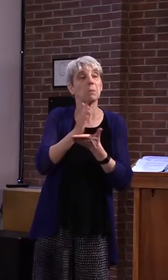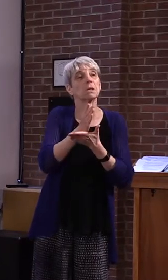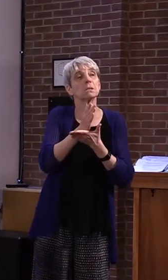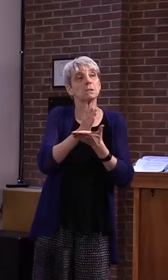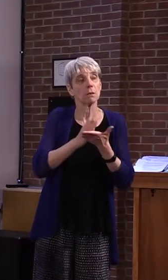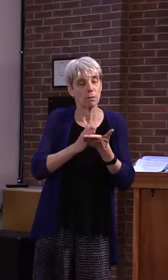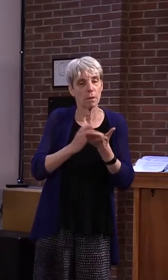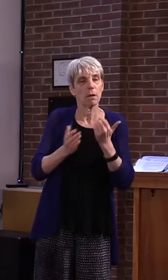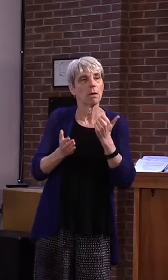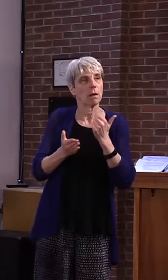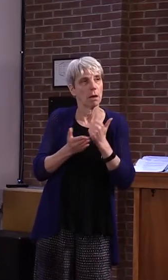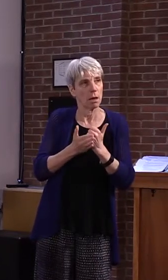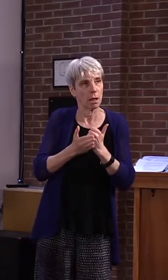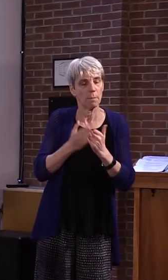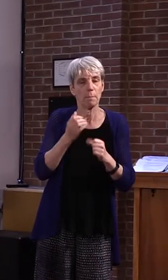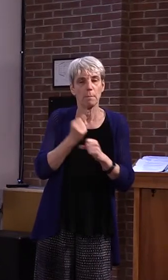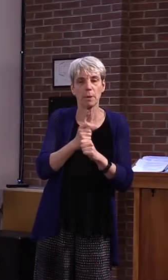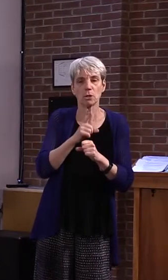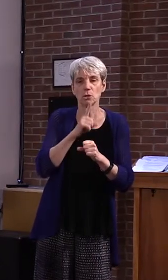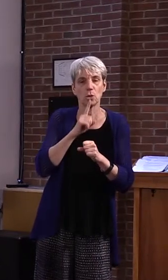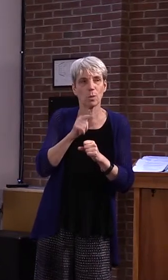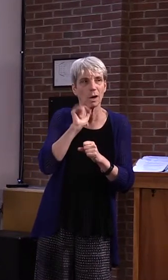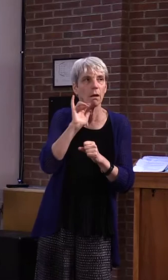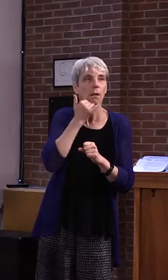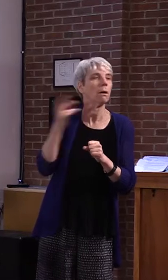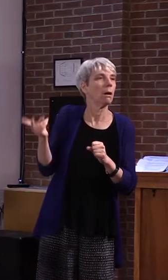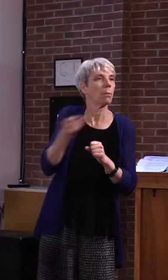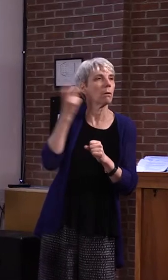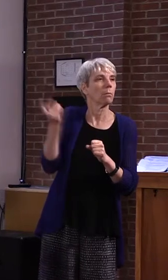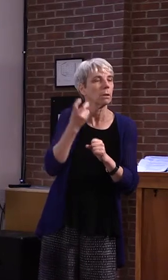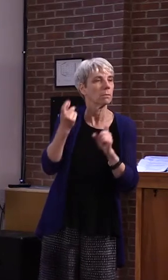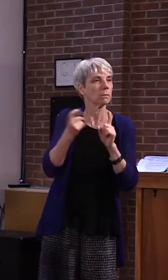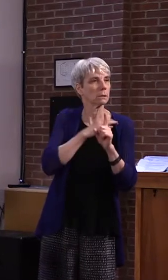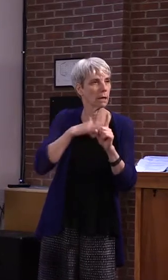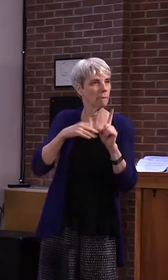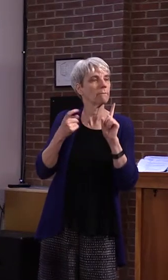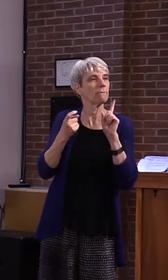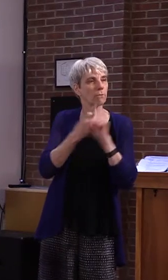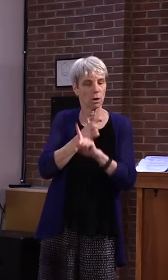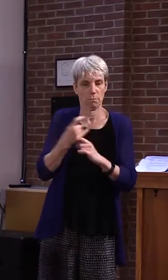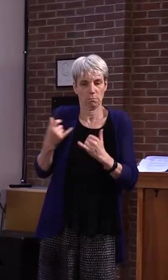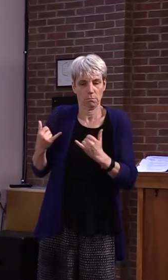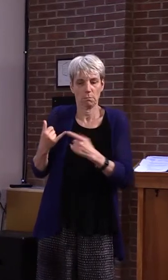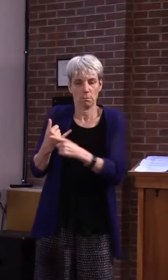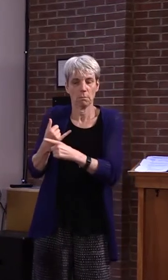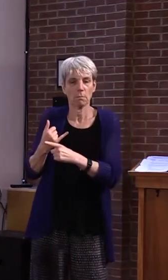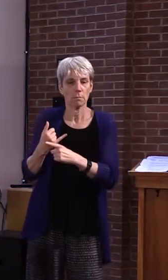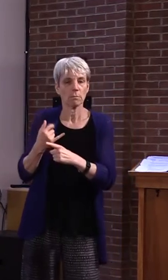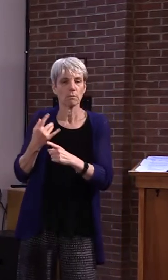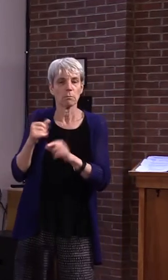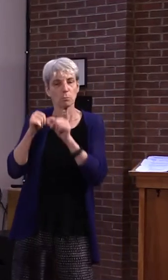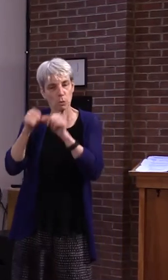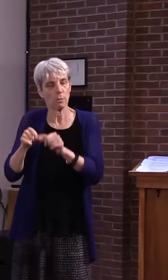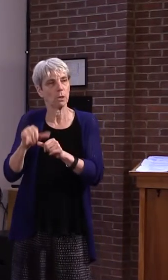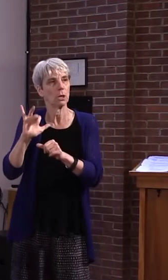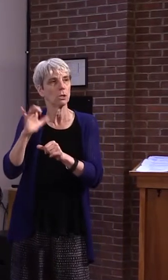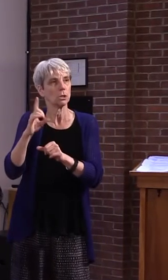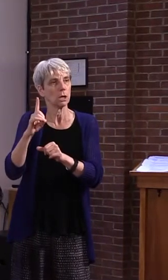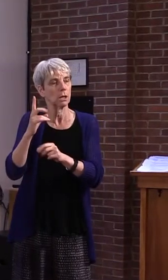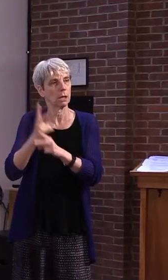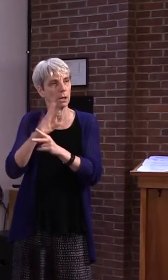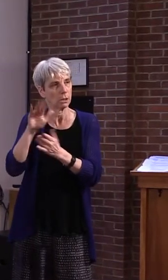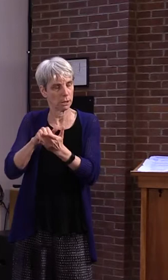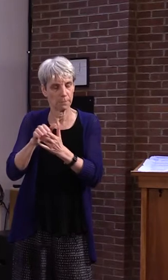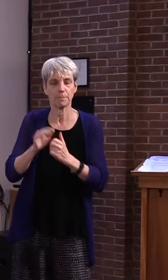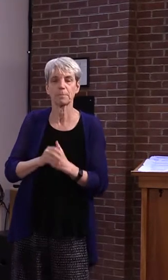in regard to make sure there's no poaching. Okay, and one more quick question. What is